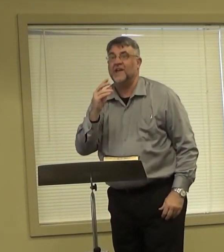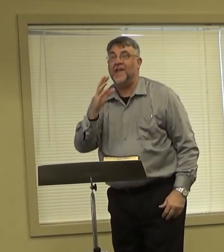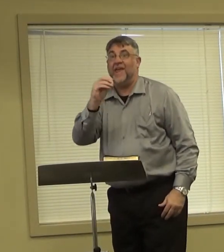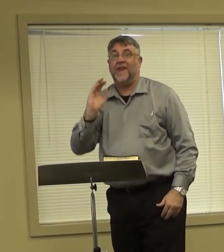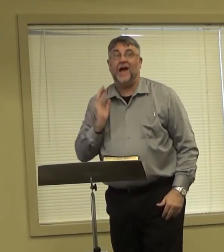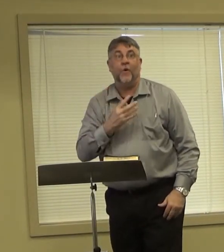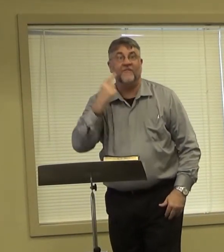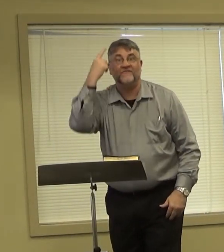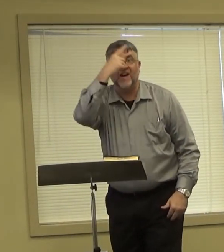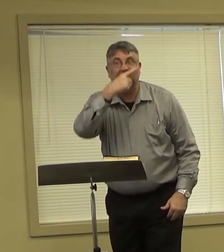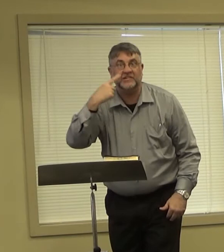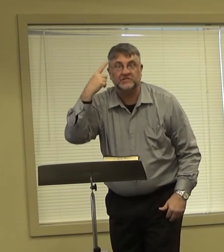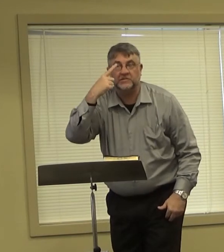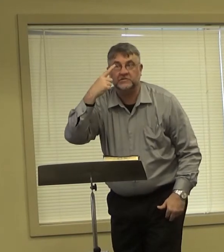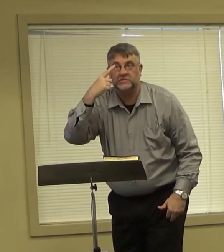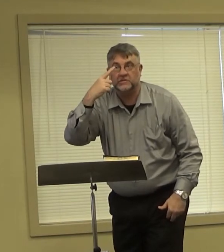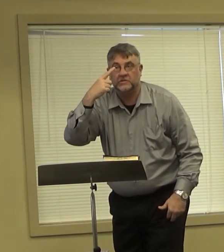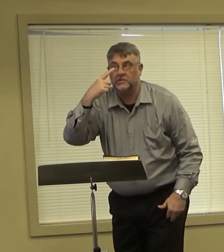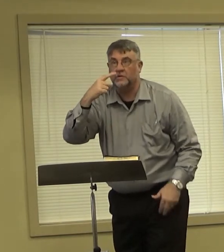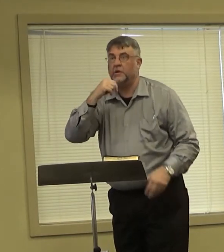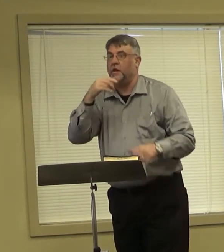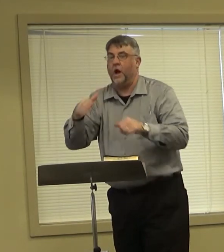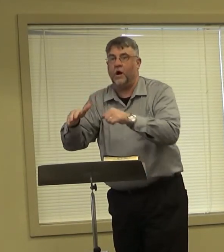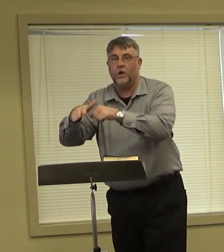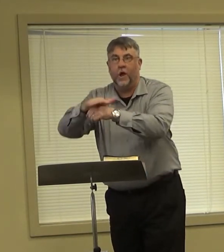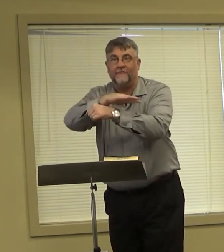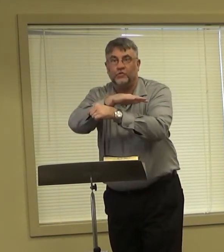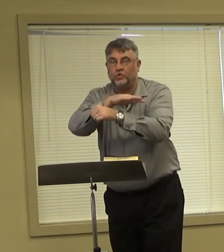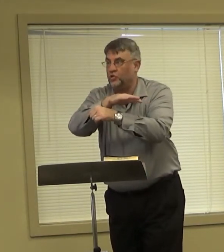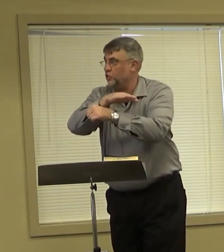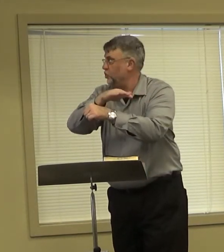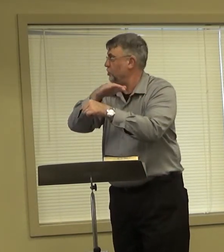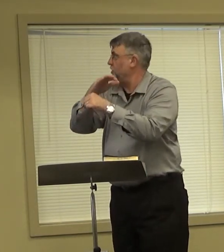Where it says, And our faces are not covered.